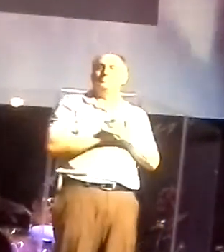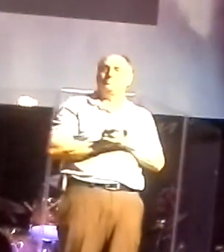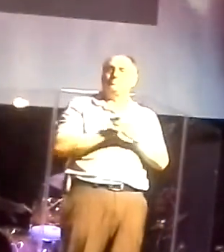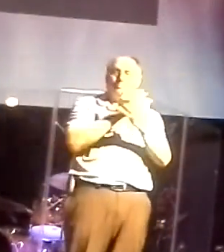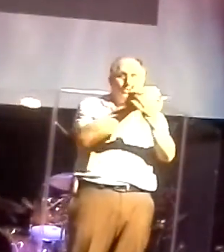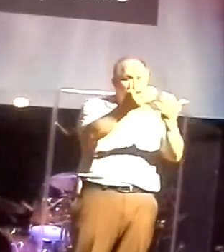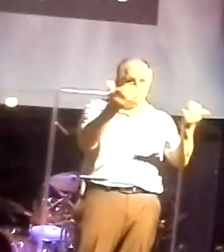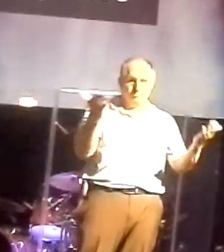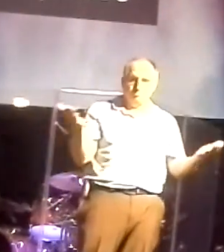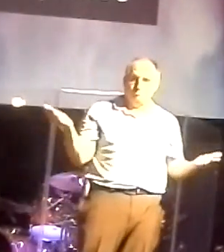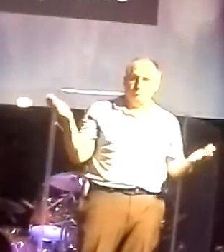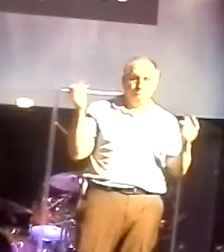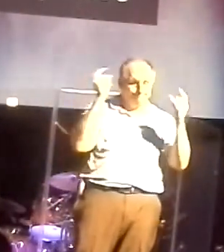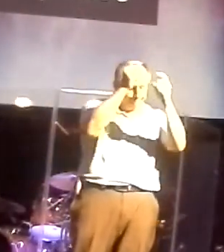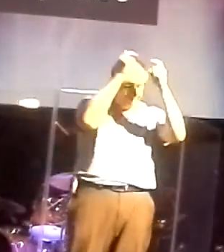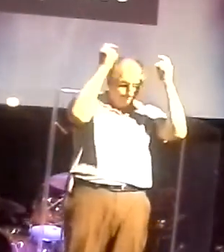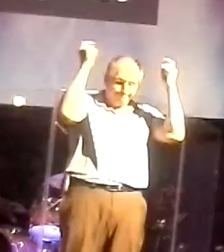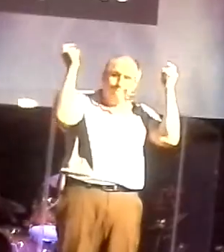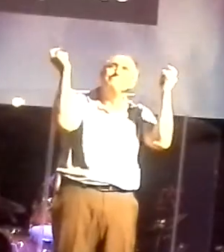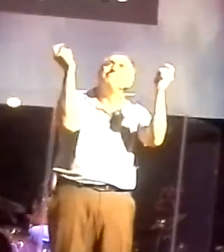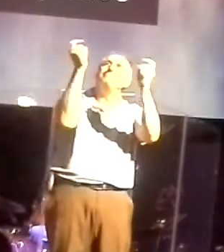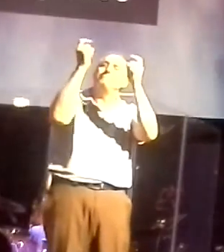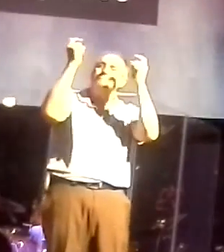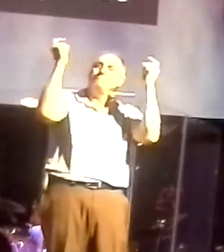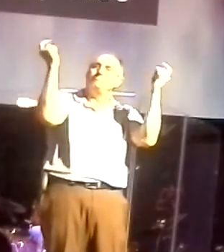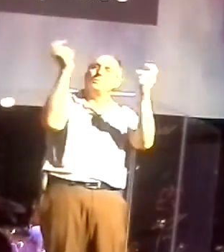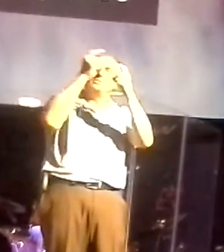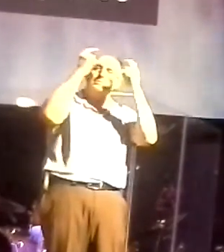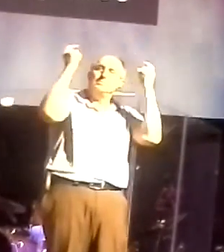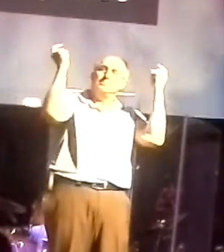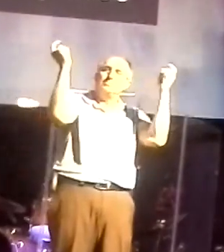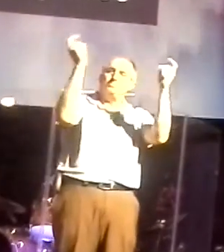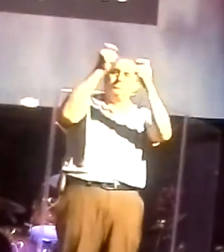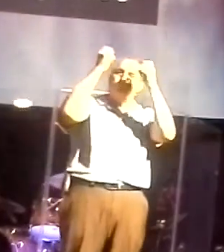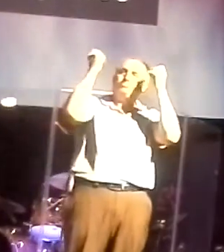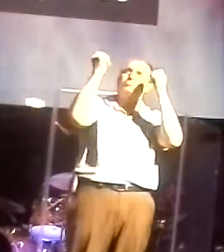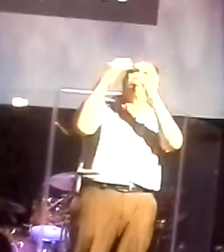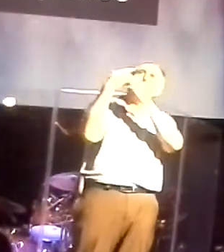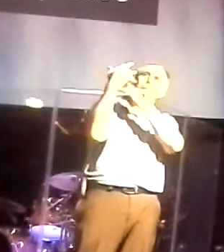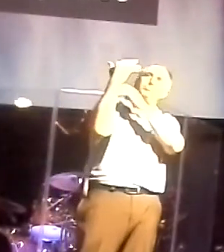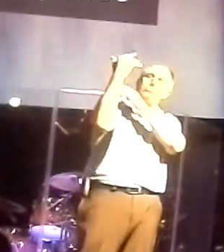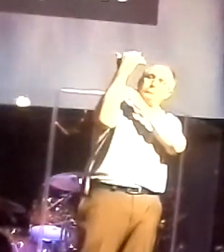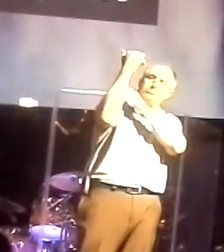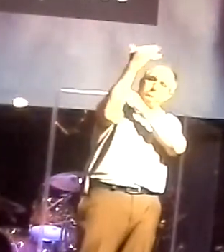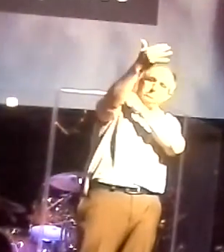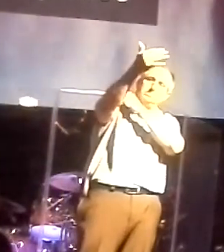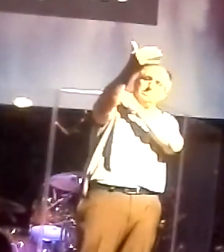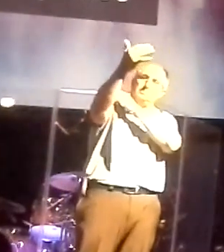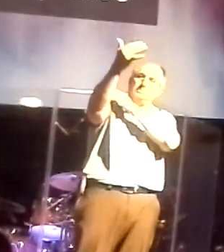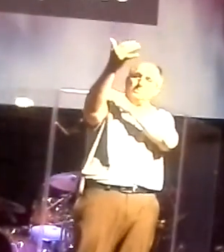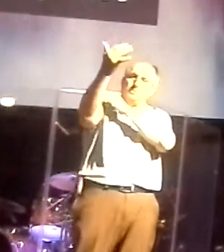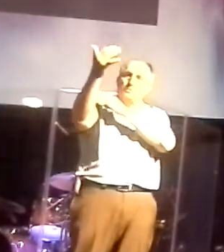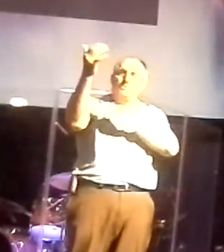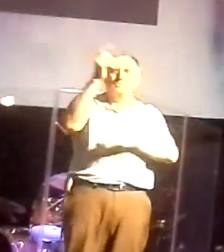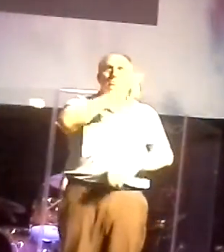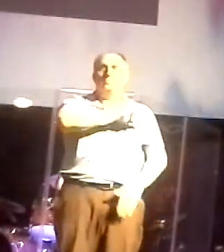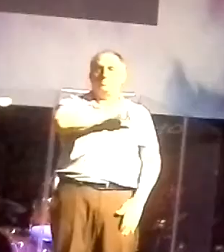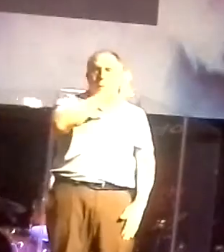forevermore. For endless days we will sing.